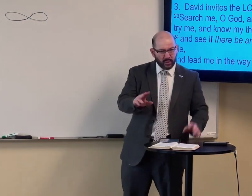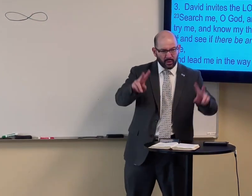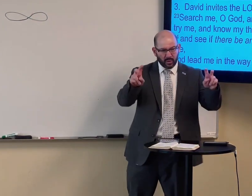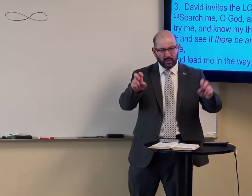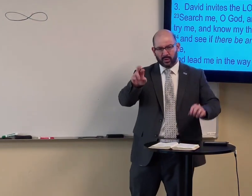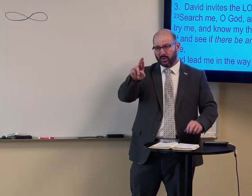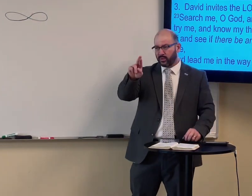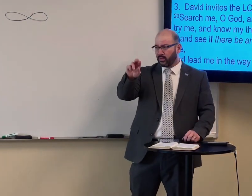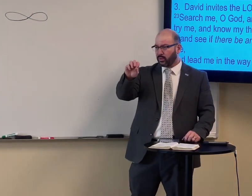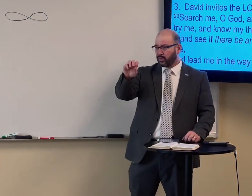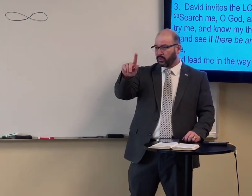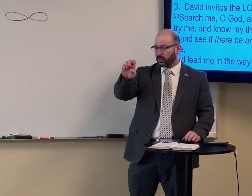2022. Your